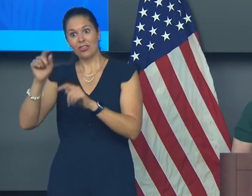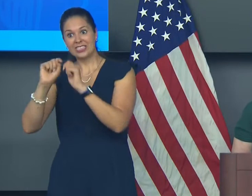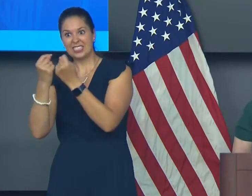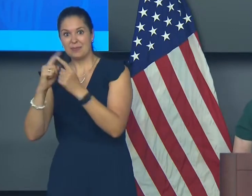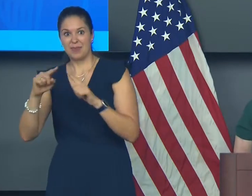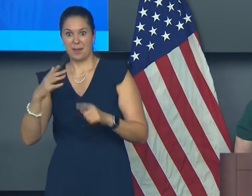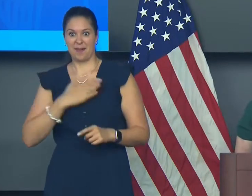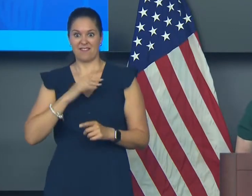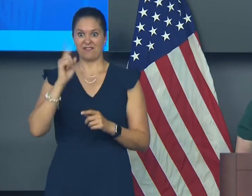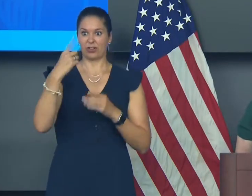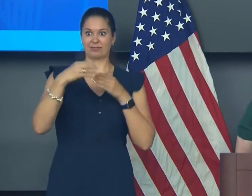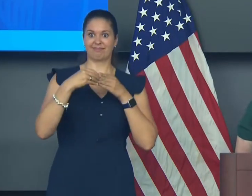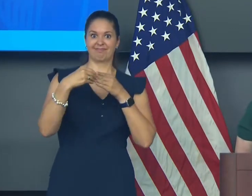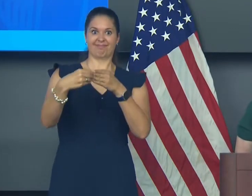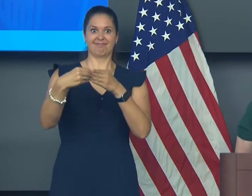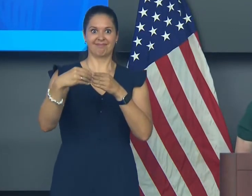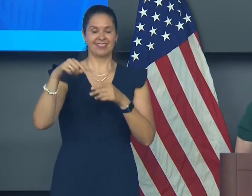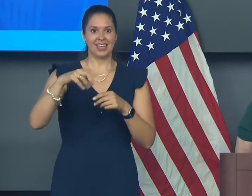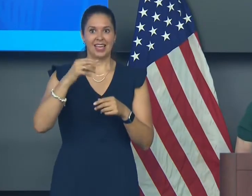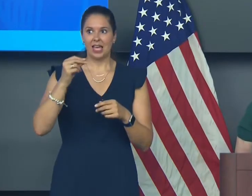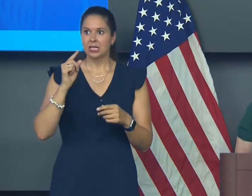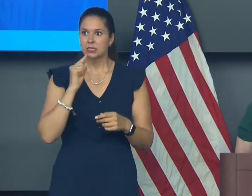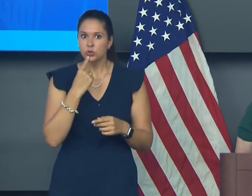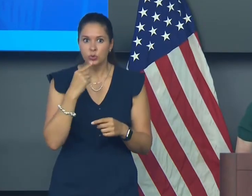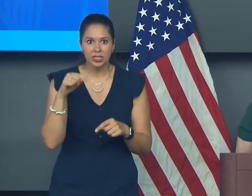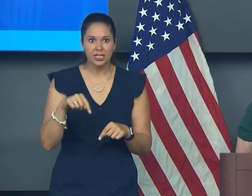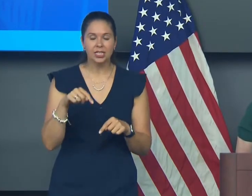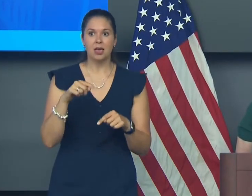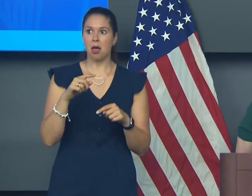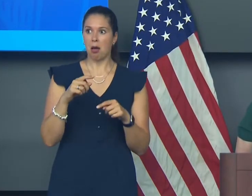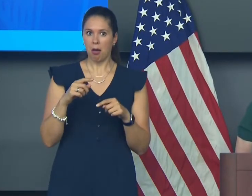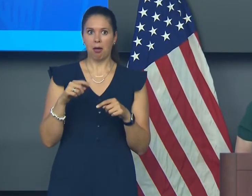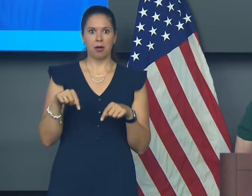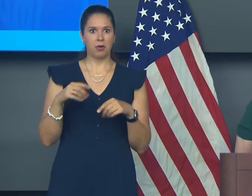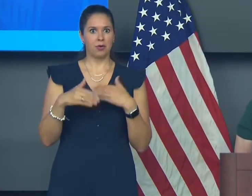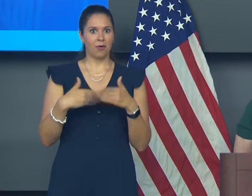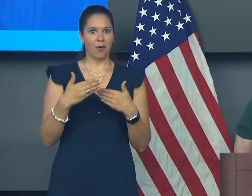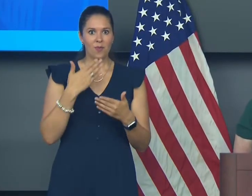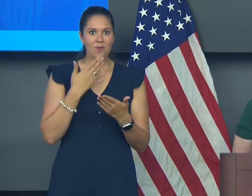first mission, and with the high acuity of this, it has gone exceptionally well.